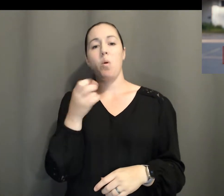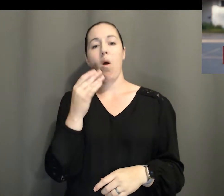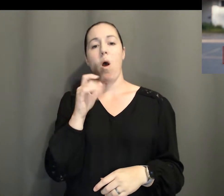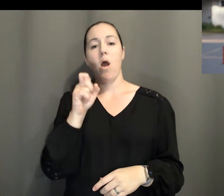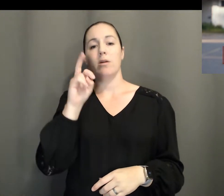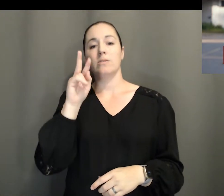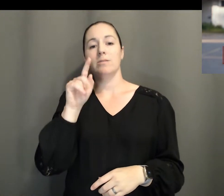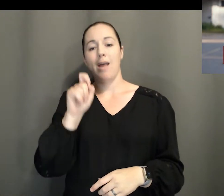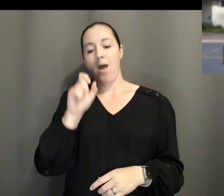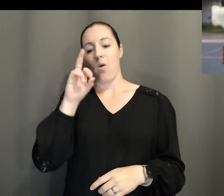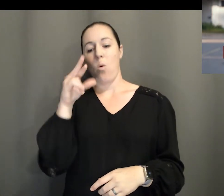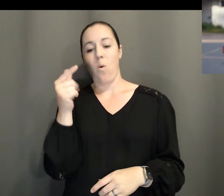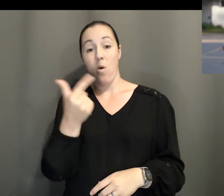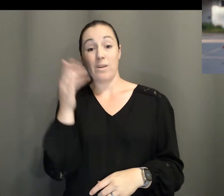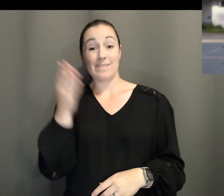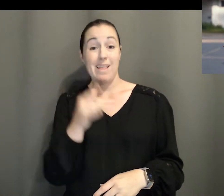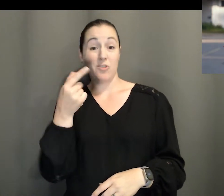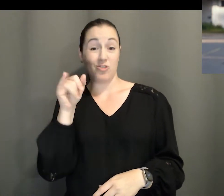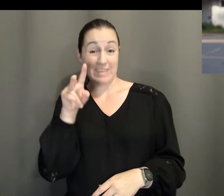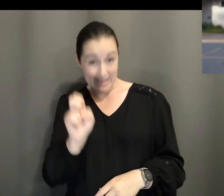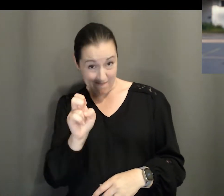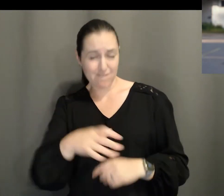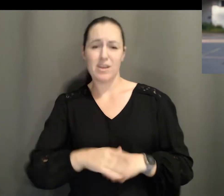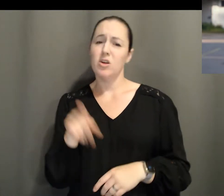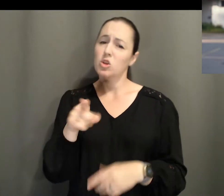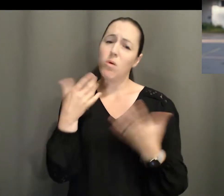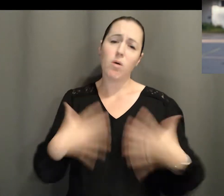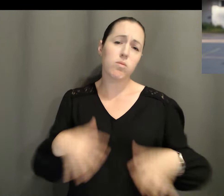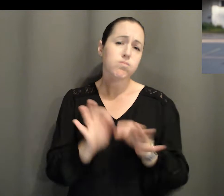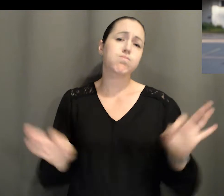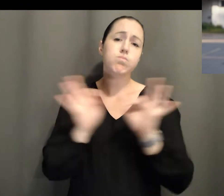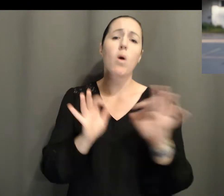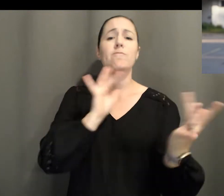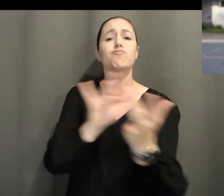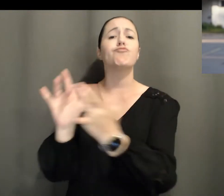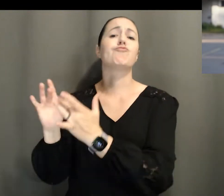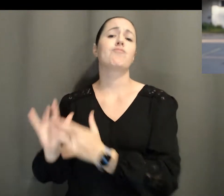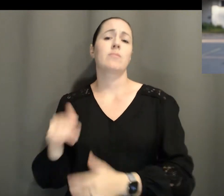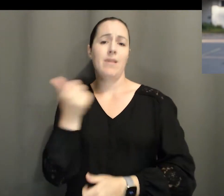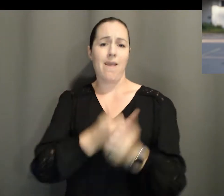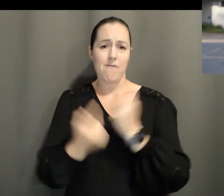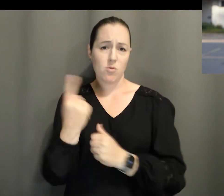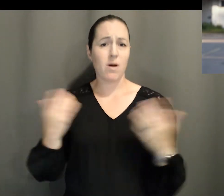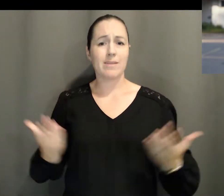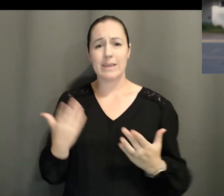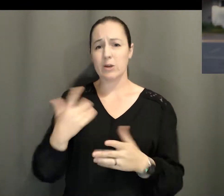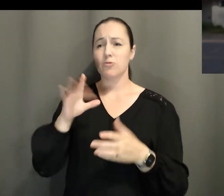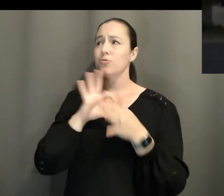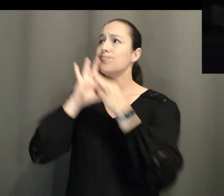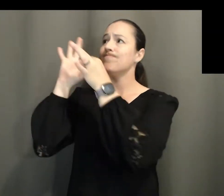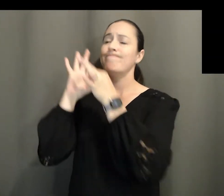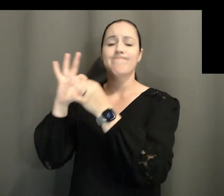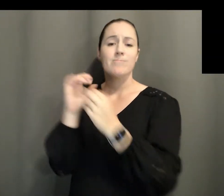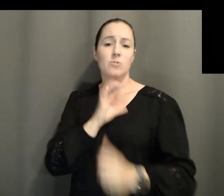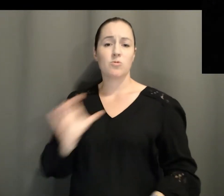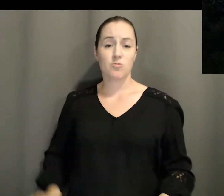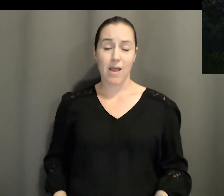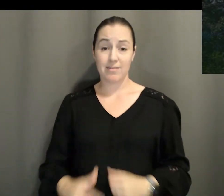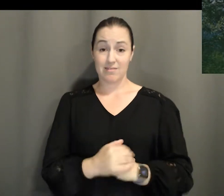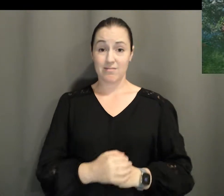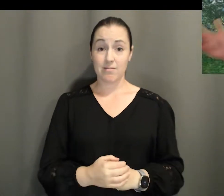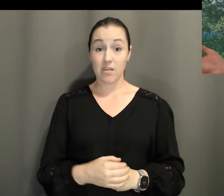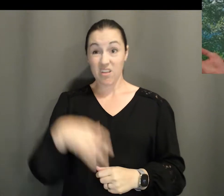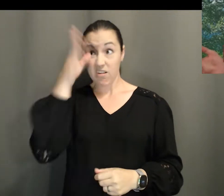or pureheart.org/give. Your faithful giving is a key part of communities and lives continuing to be reached for Christ.